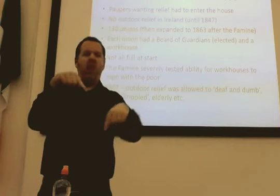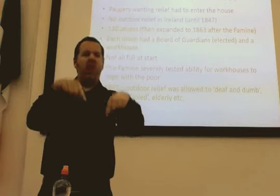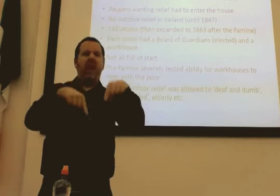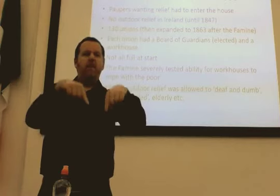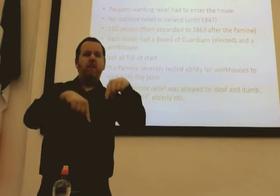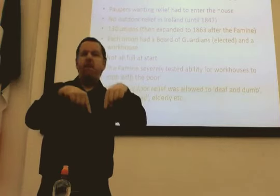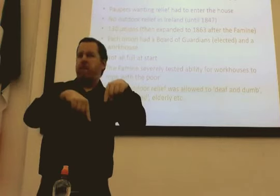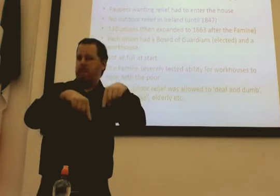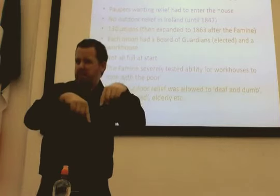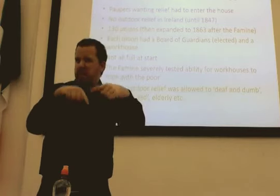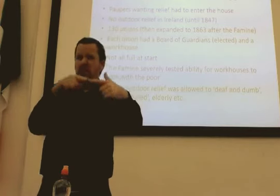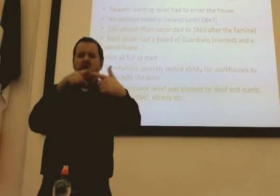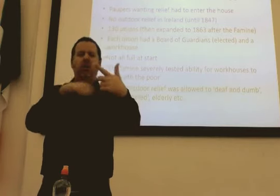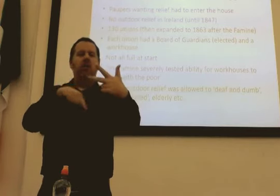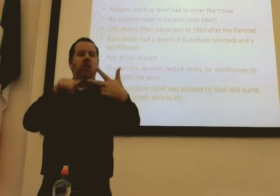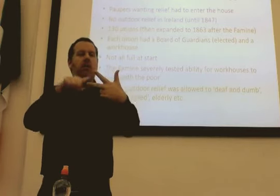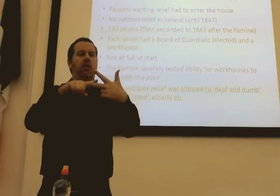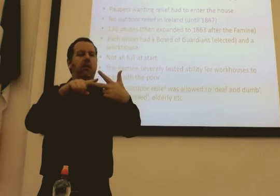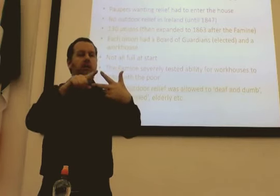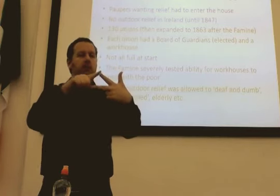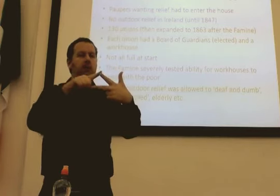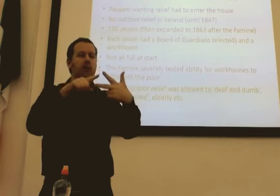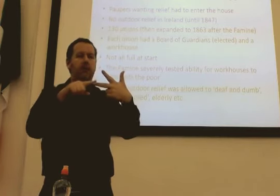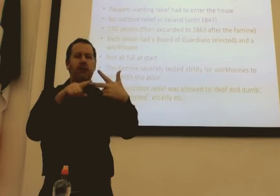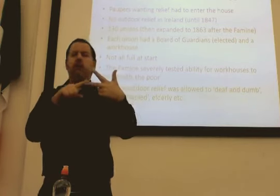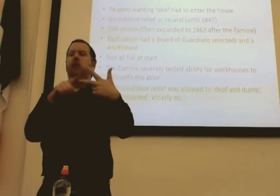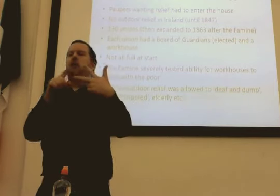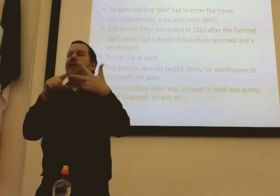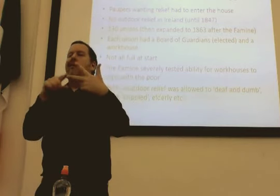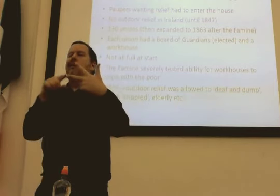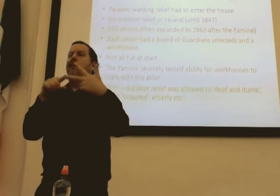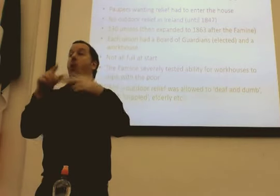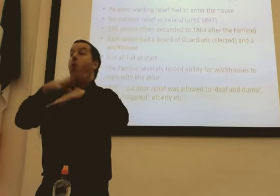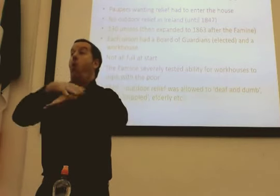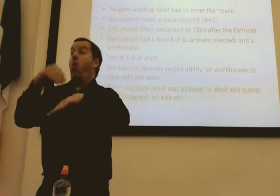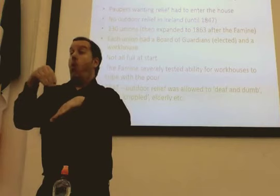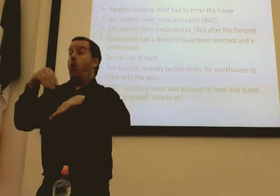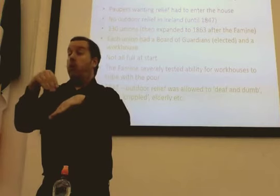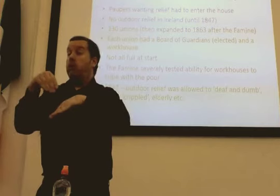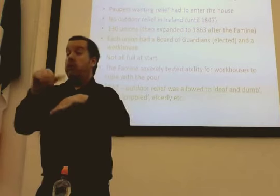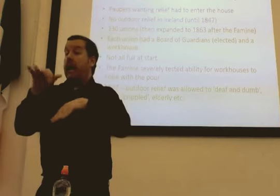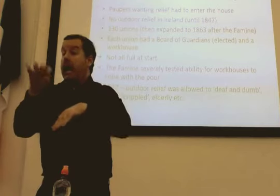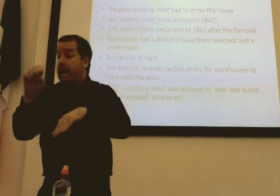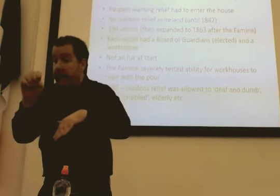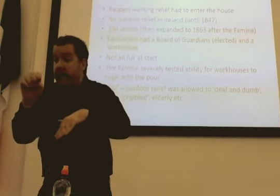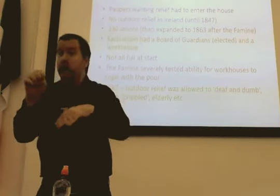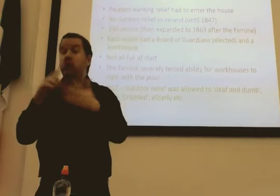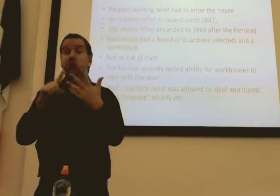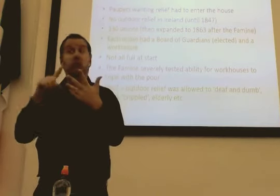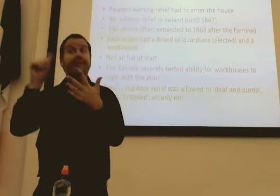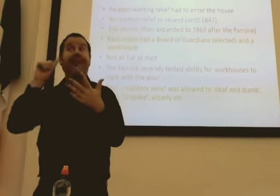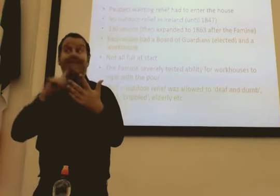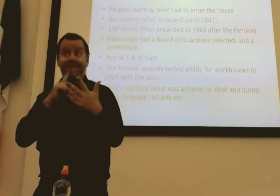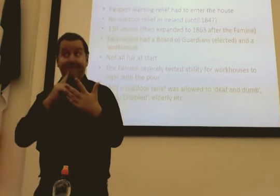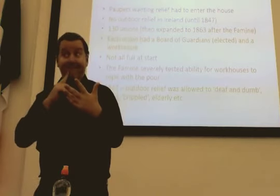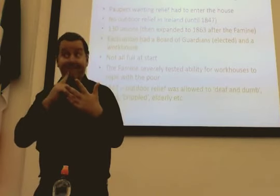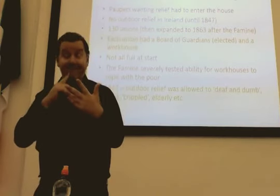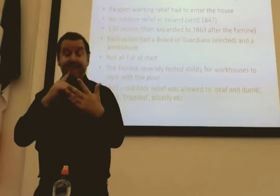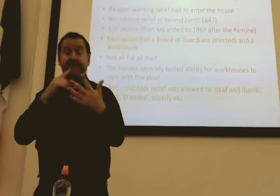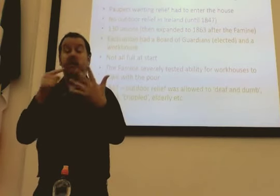this. People could actually get this kind of payment. So this was people who were crippled or lame, people who were elderly, and also people